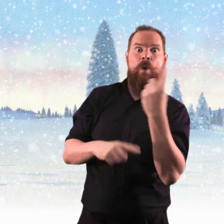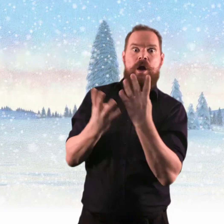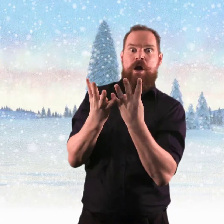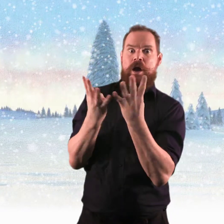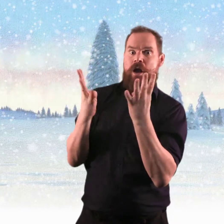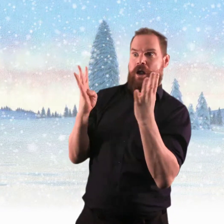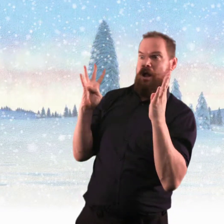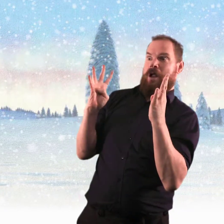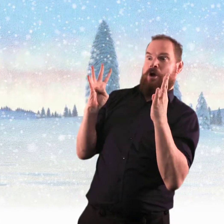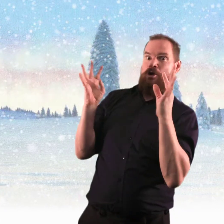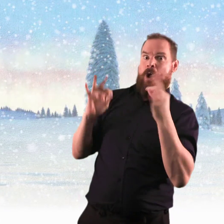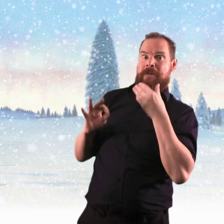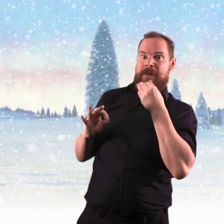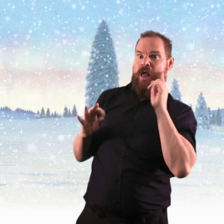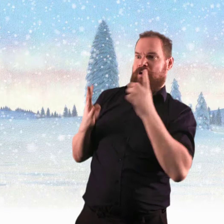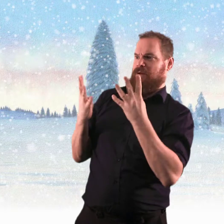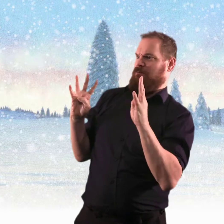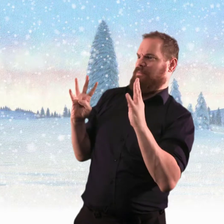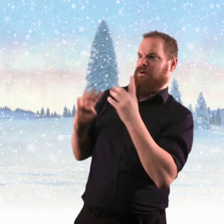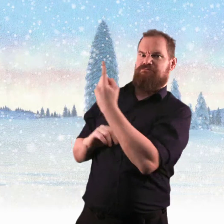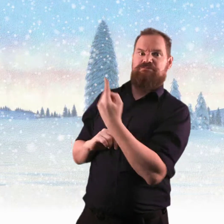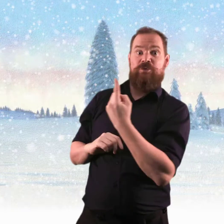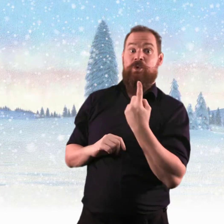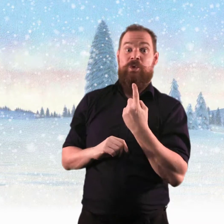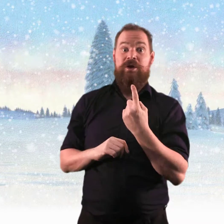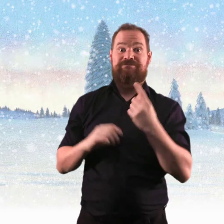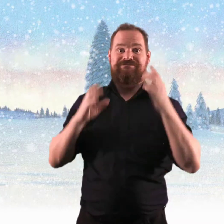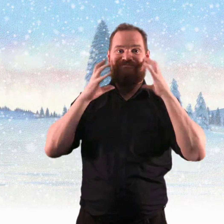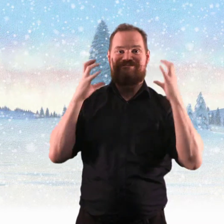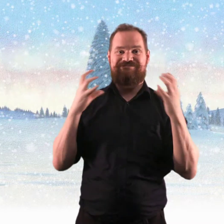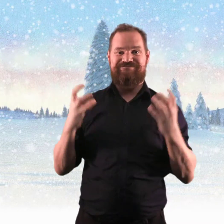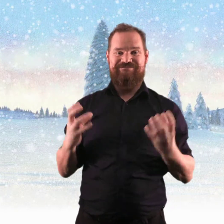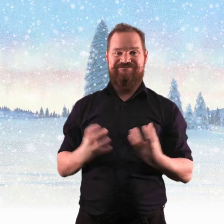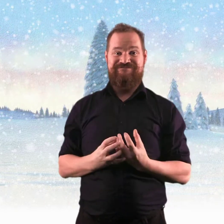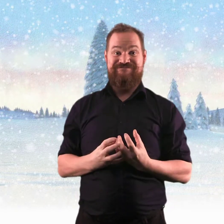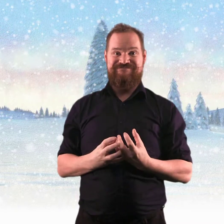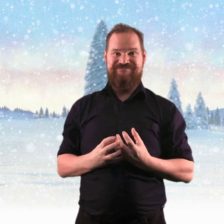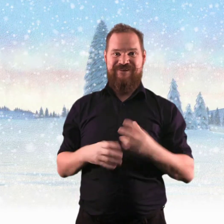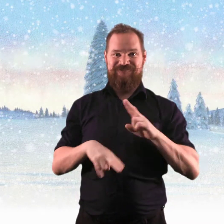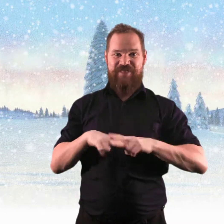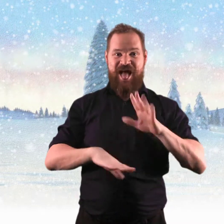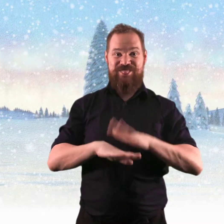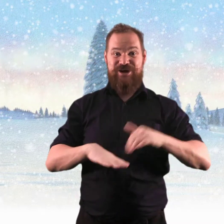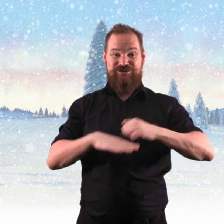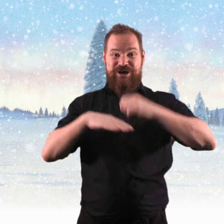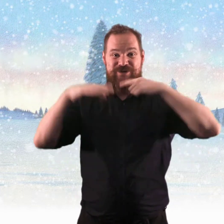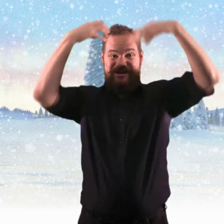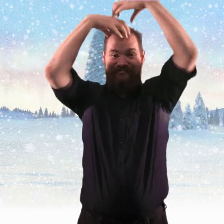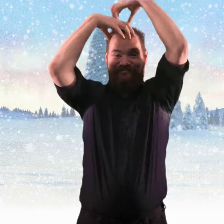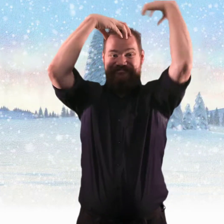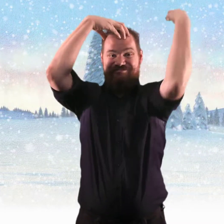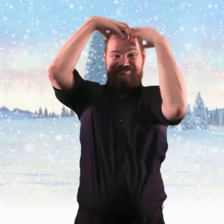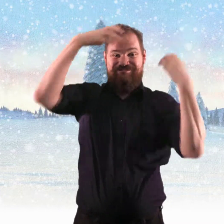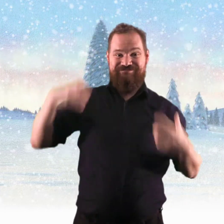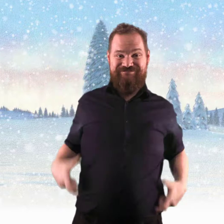But who is this stepping out of the crowd? With his long beard, long red Christmas hat, black belt and